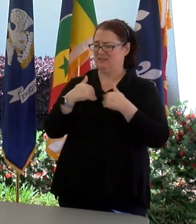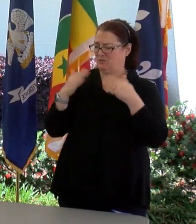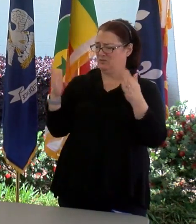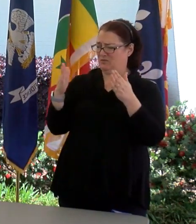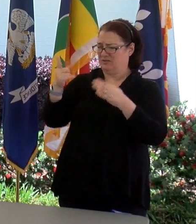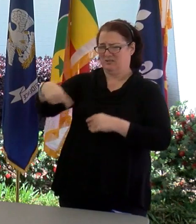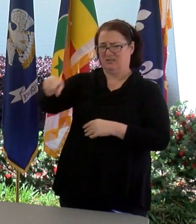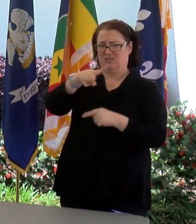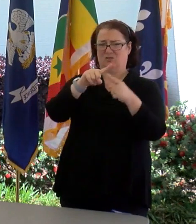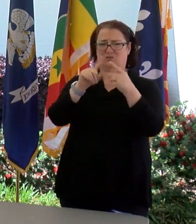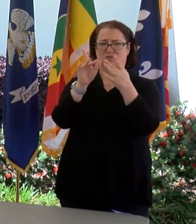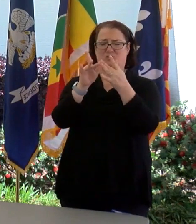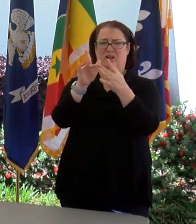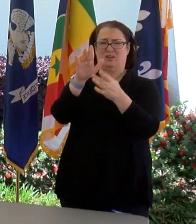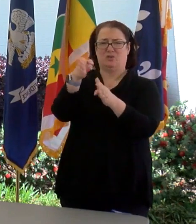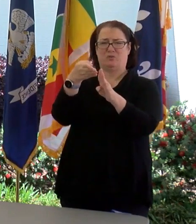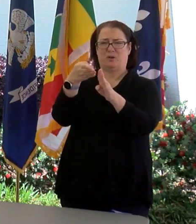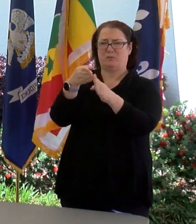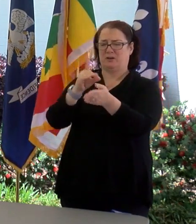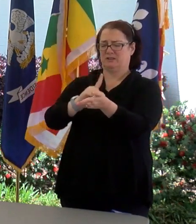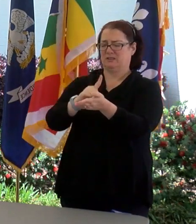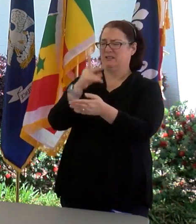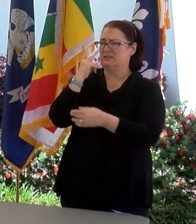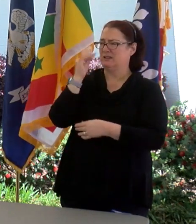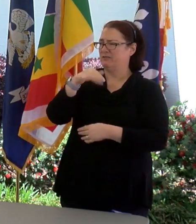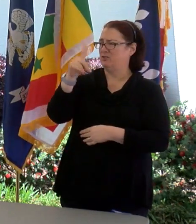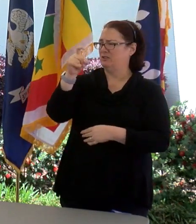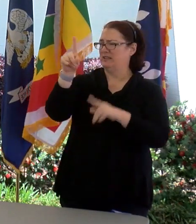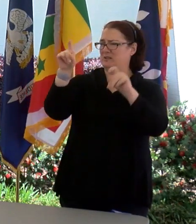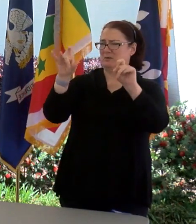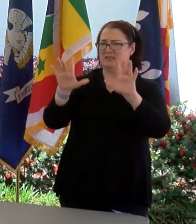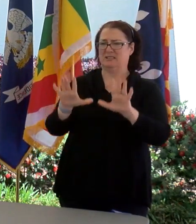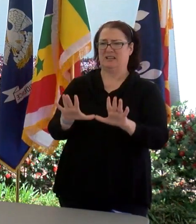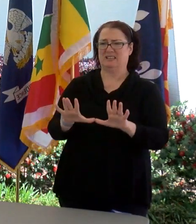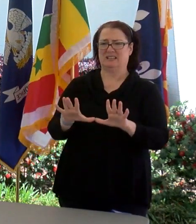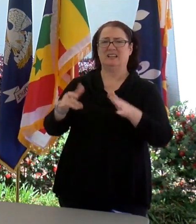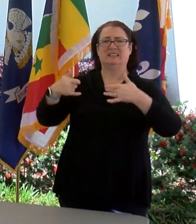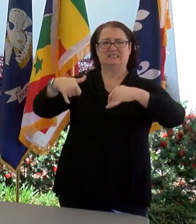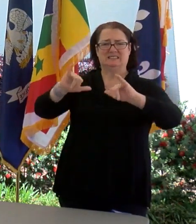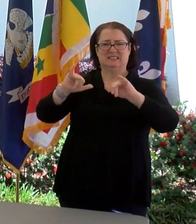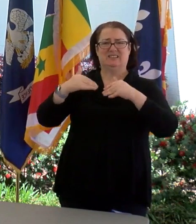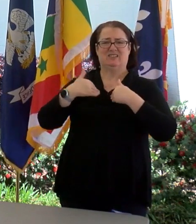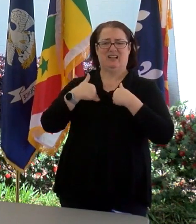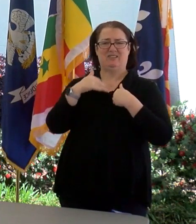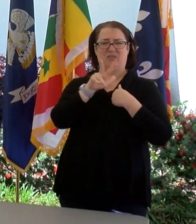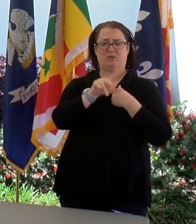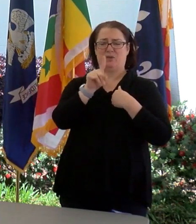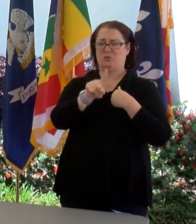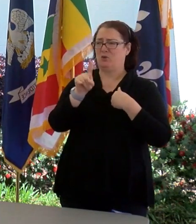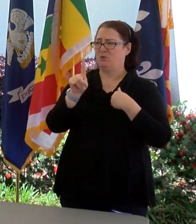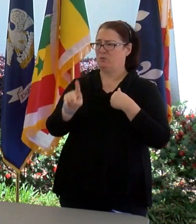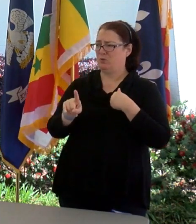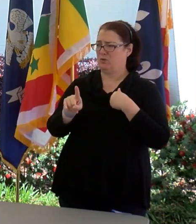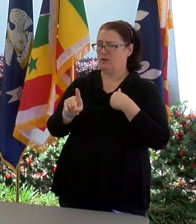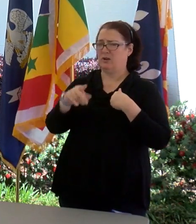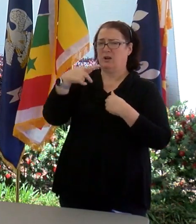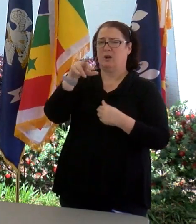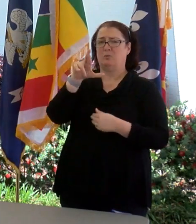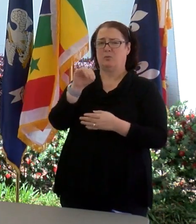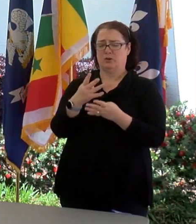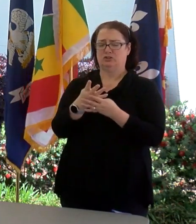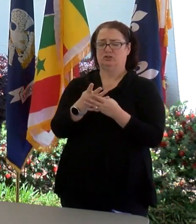primary health care provider to see if you need to be tested. We also still have our 311 pre-screening service